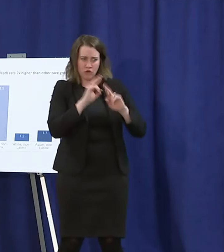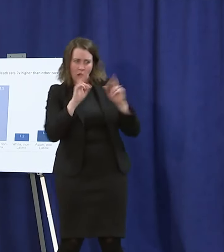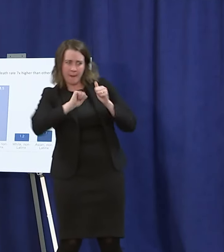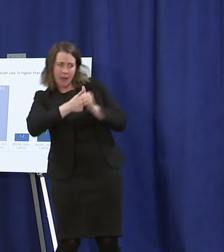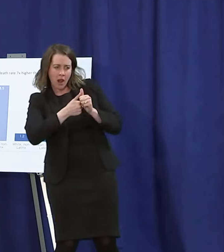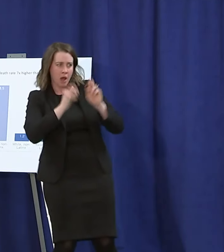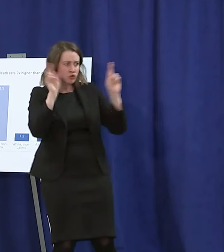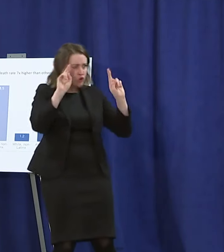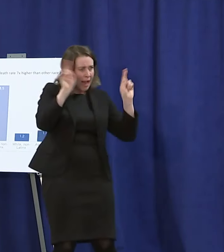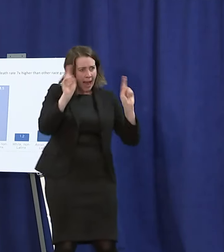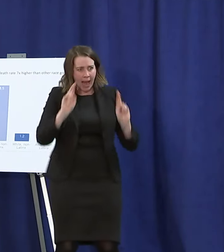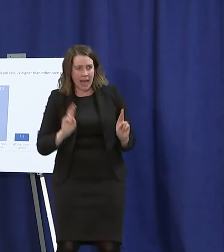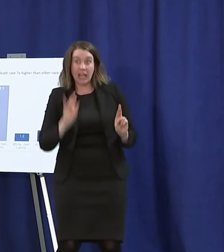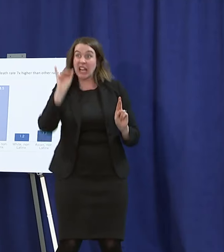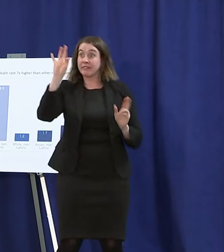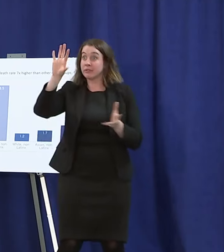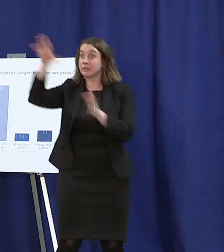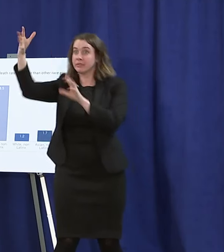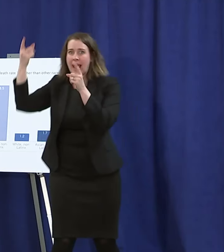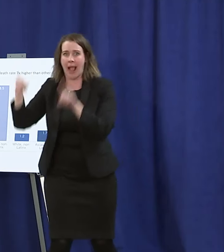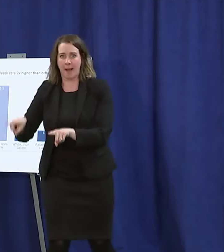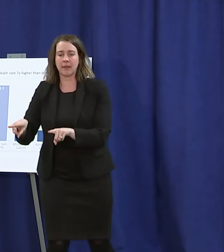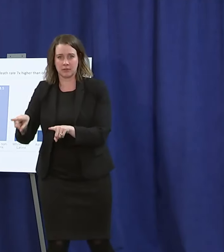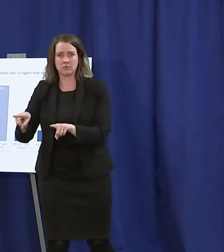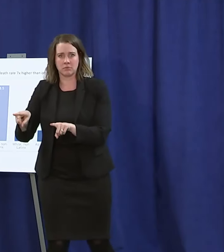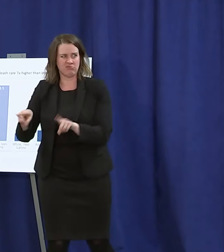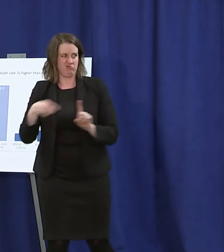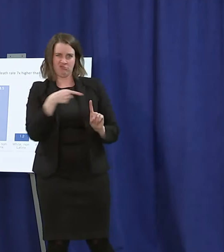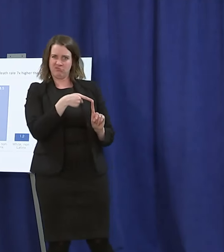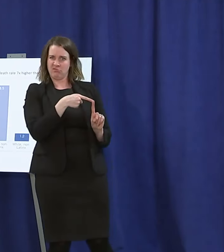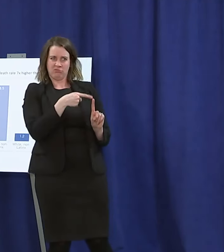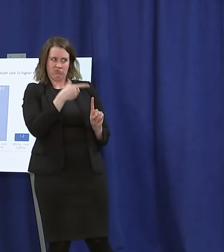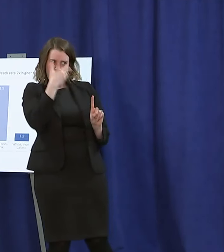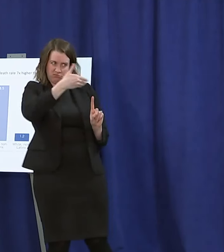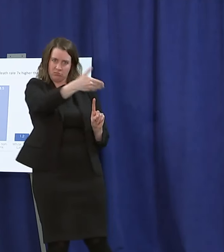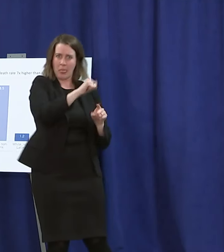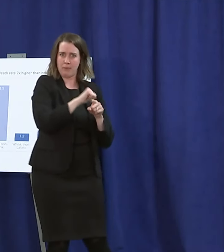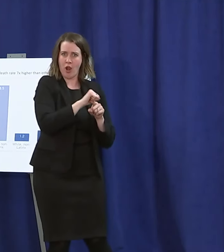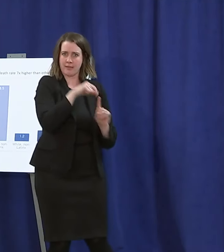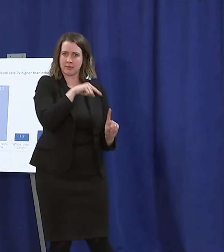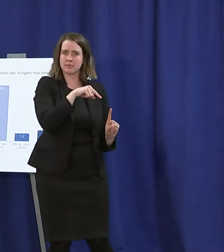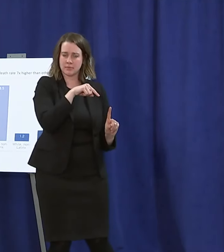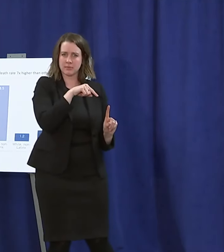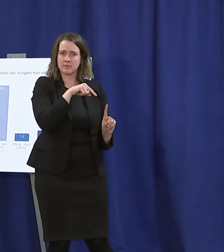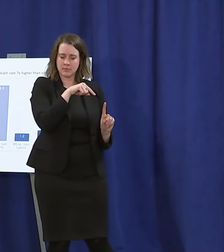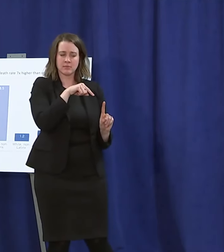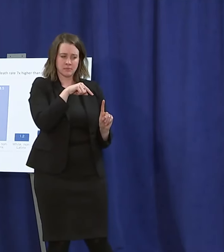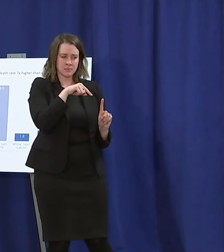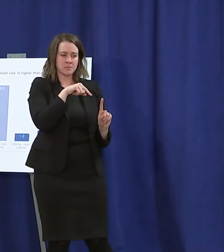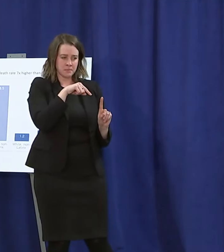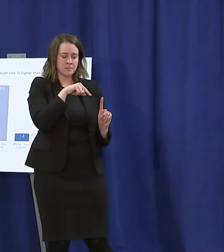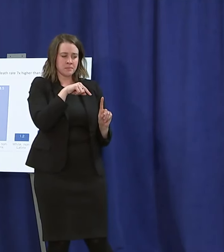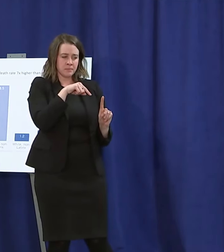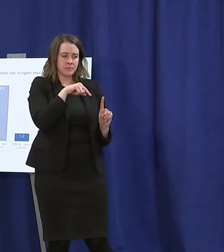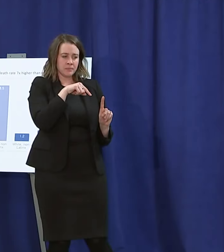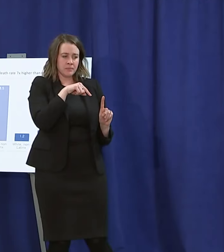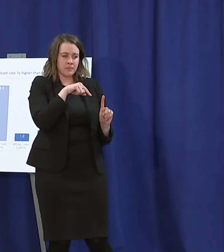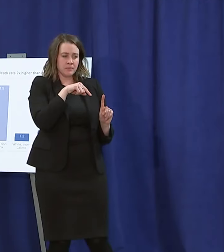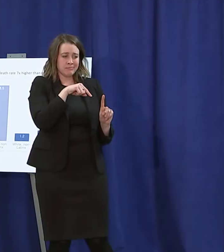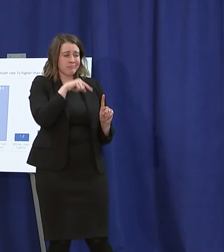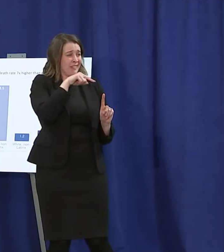are necessary to be prepared in this time of crisis. They have pushed out literally millions of pieces